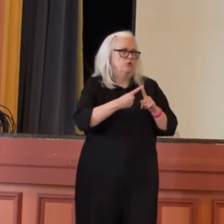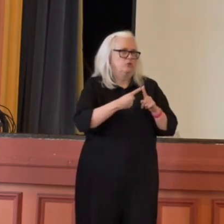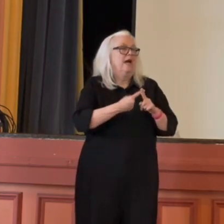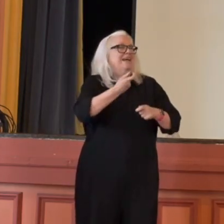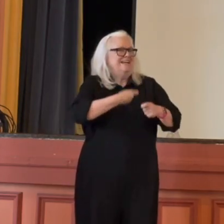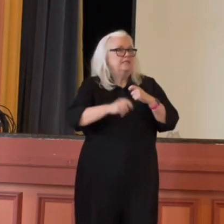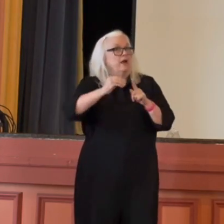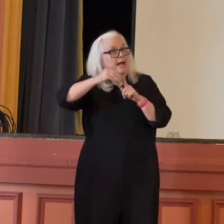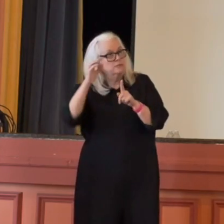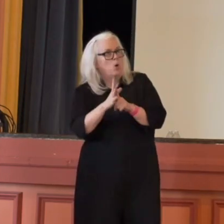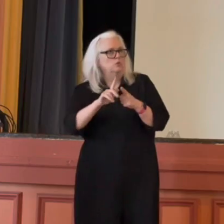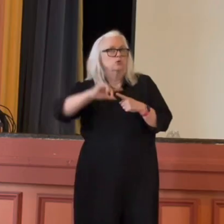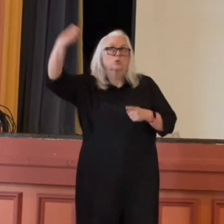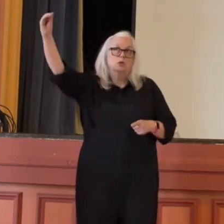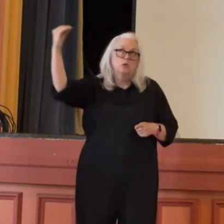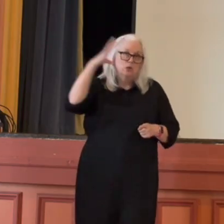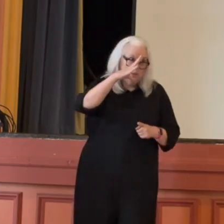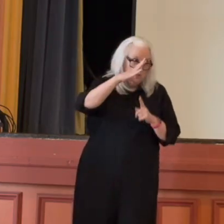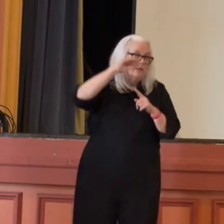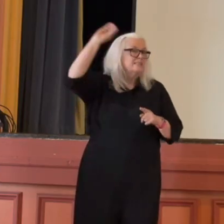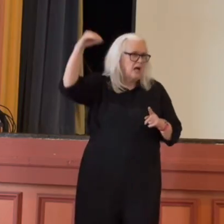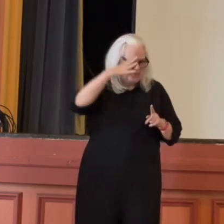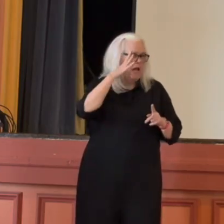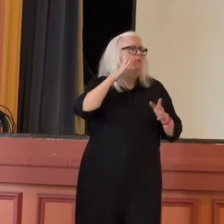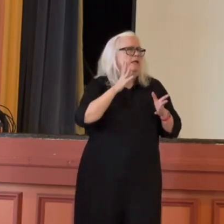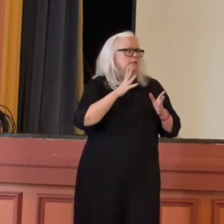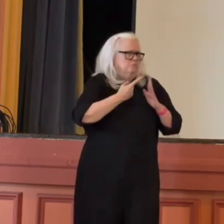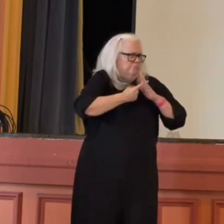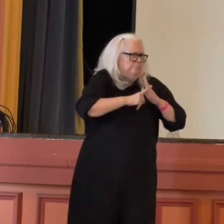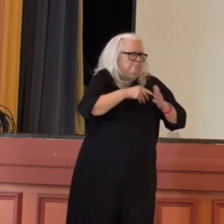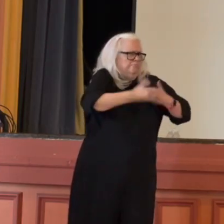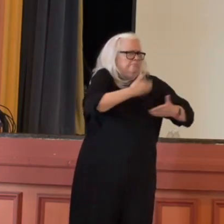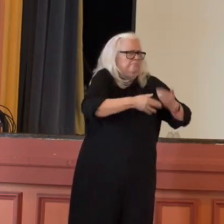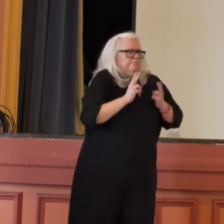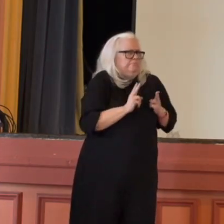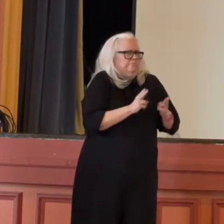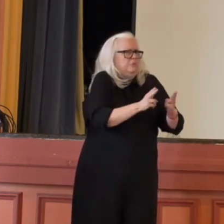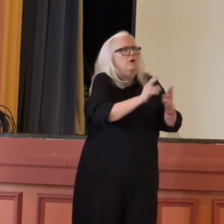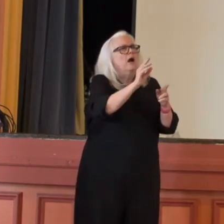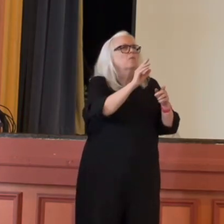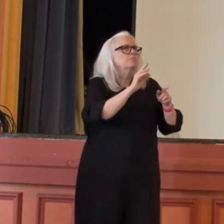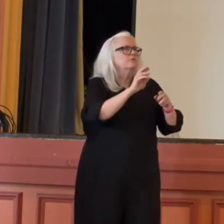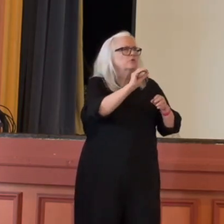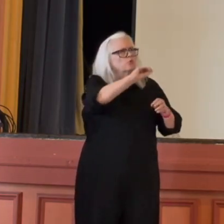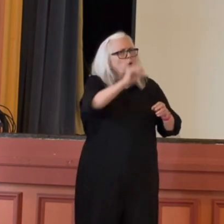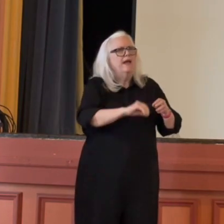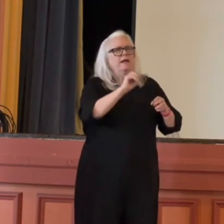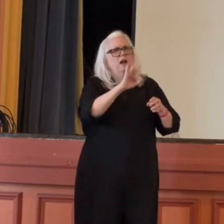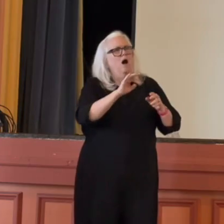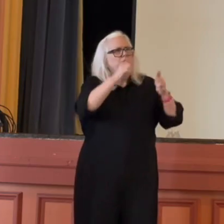to sunlight, which increases decomposition rates. So it's expected that there's going to be minimal issues